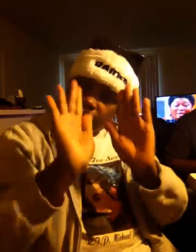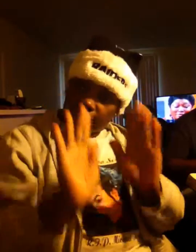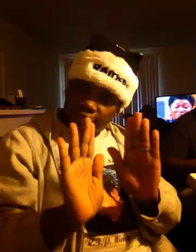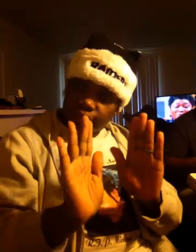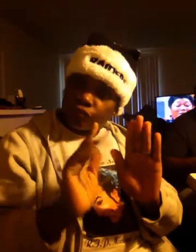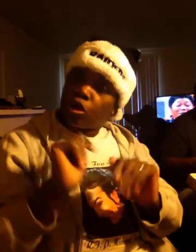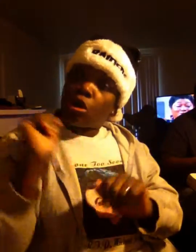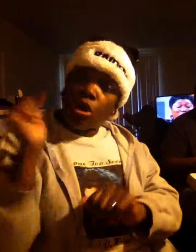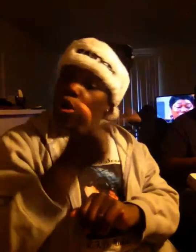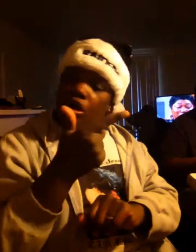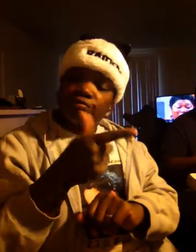Something